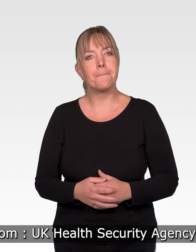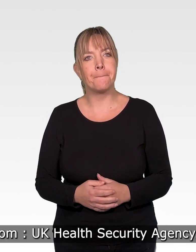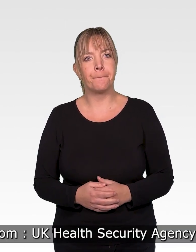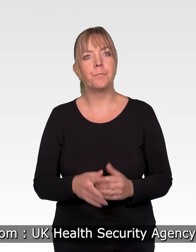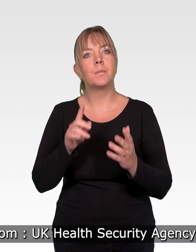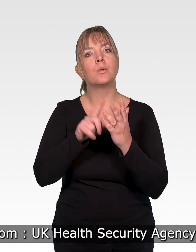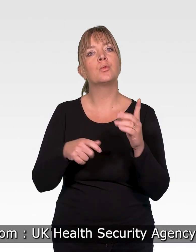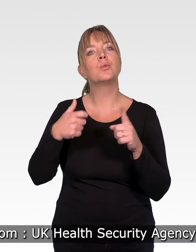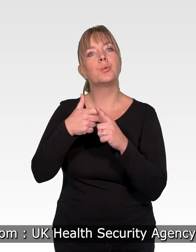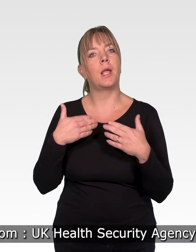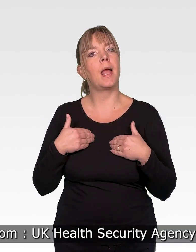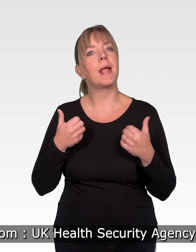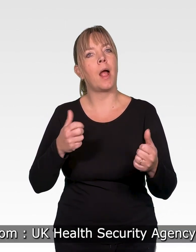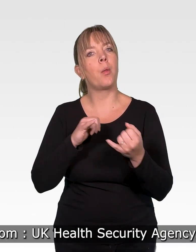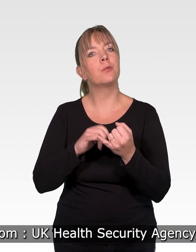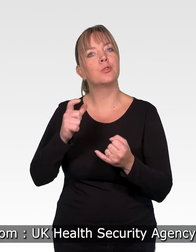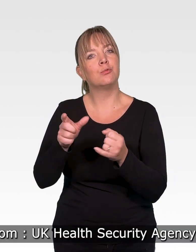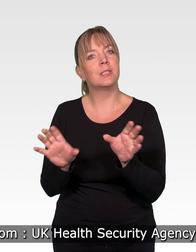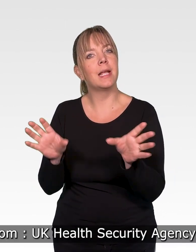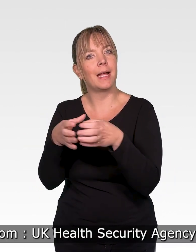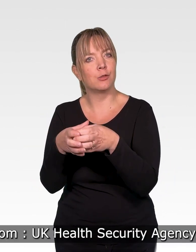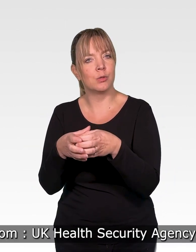From UK Health Security Agency.